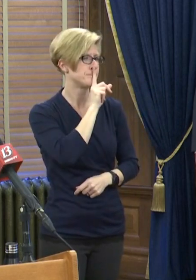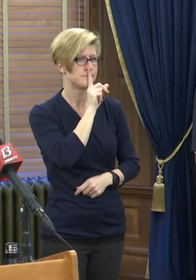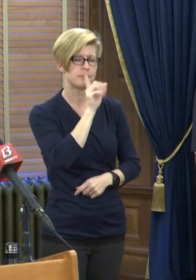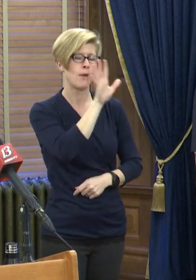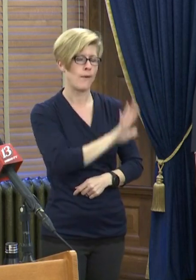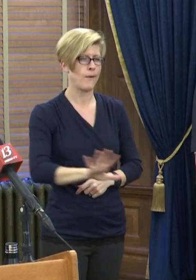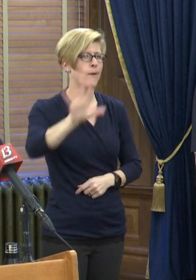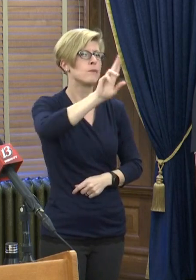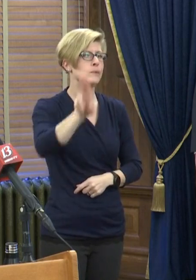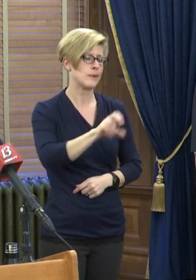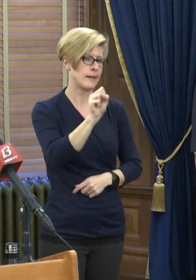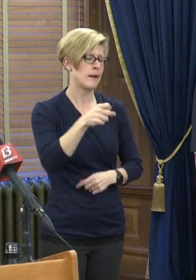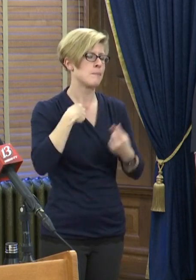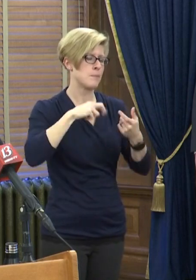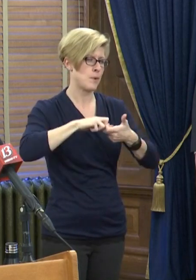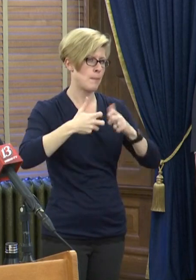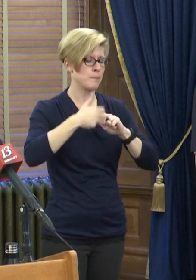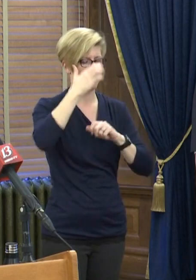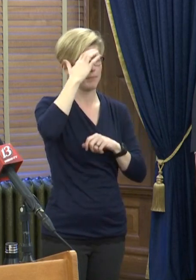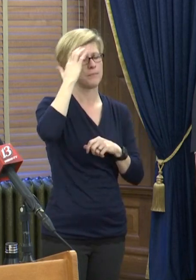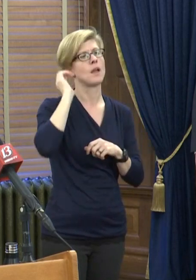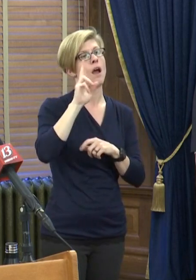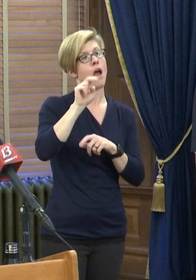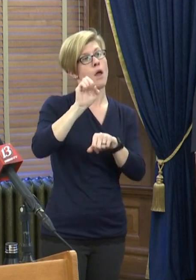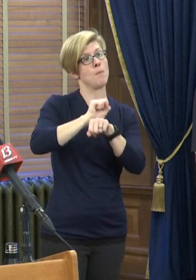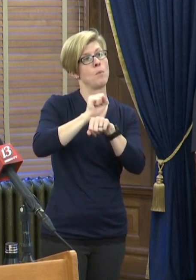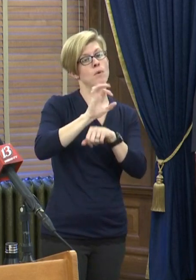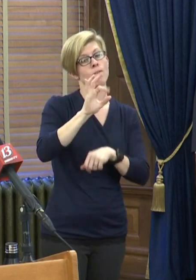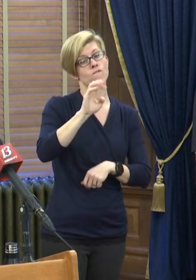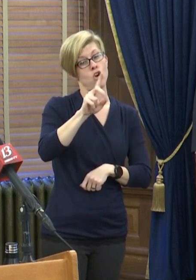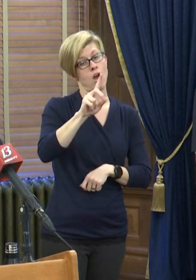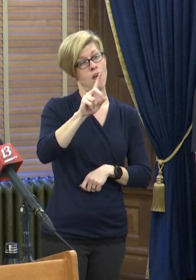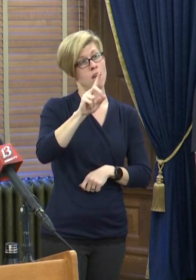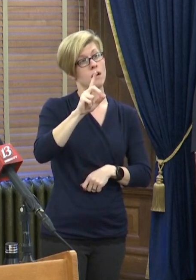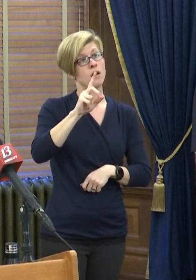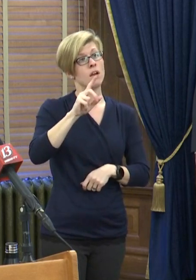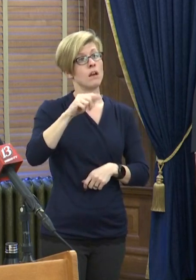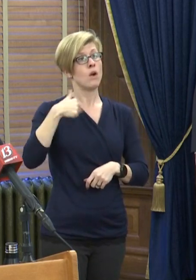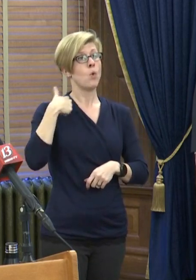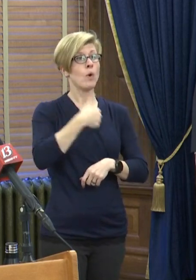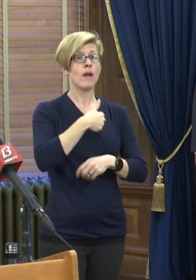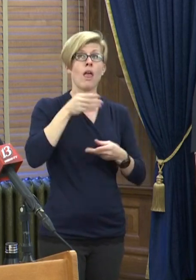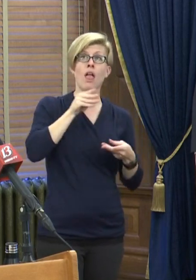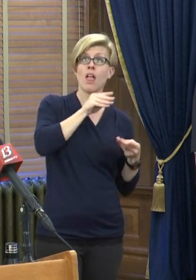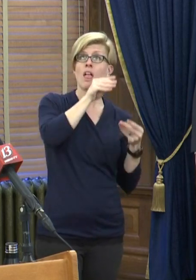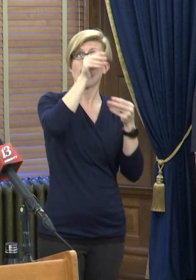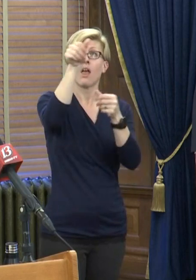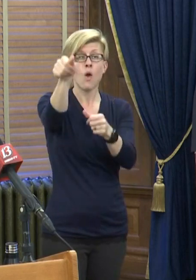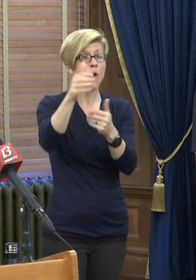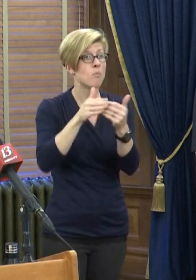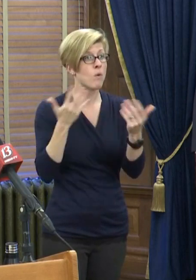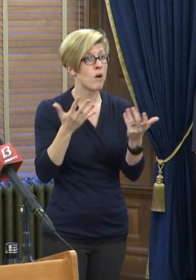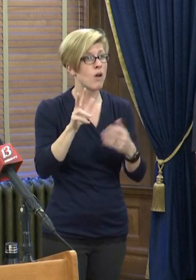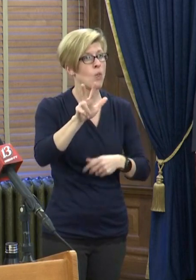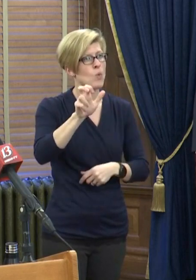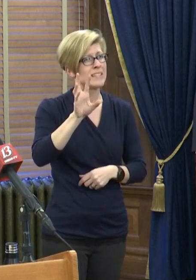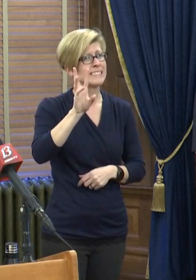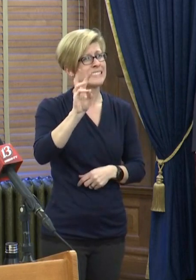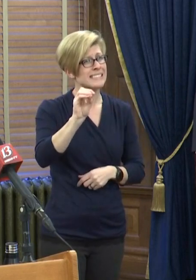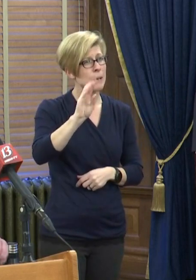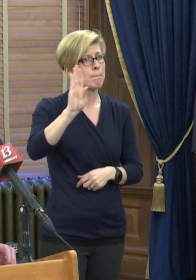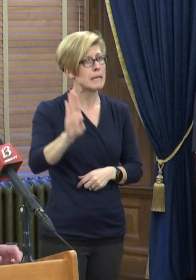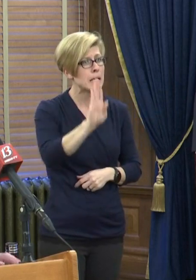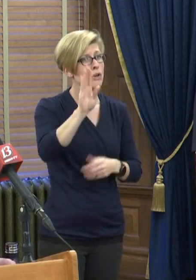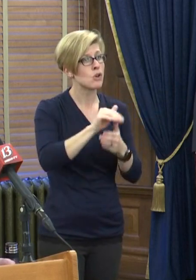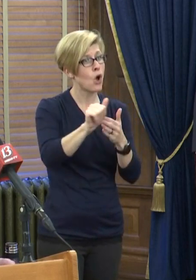suggest unemployment fraud during the pandemic cost taxpayers across the United States nearly $360